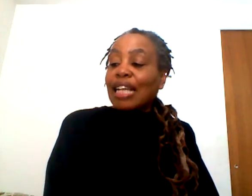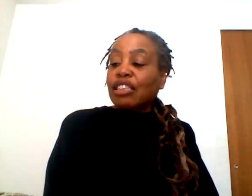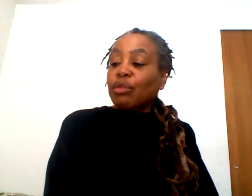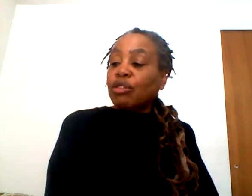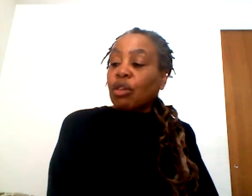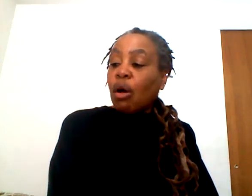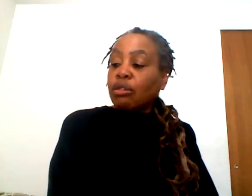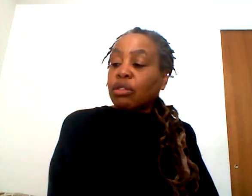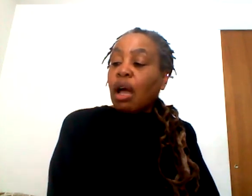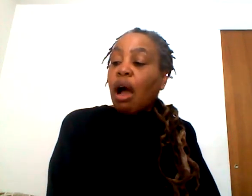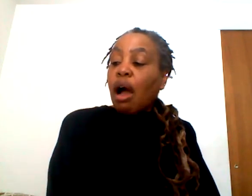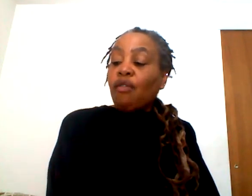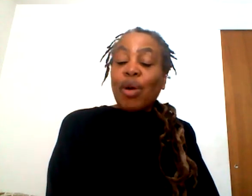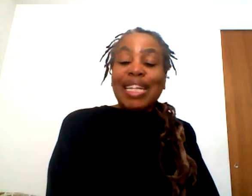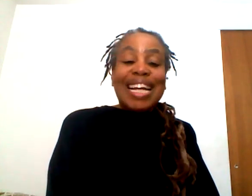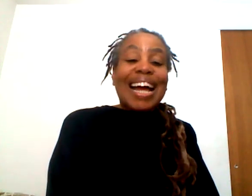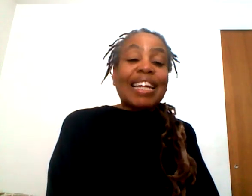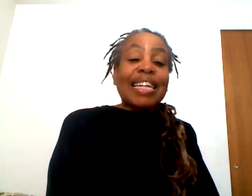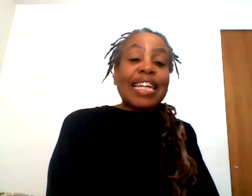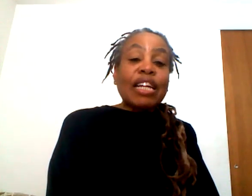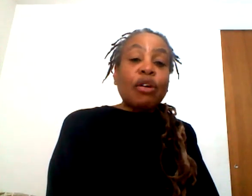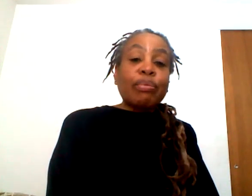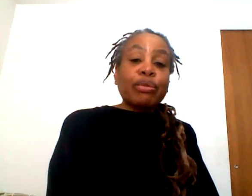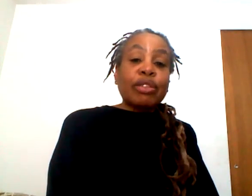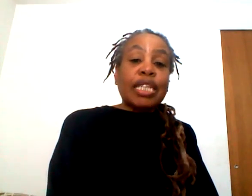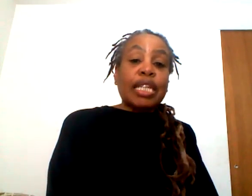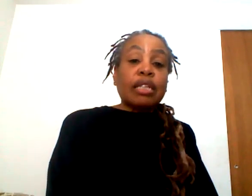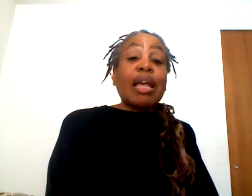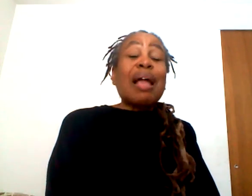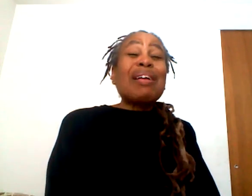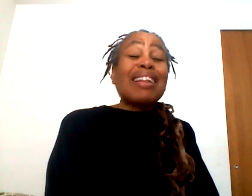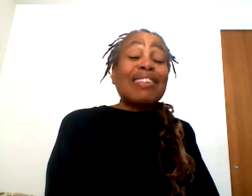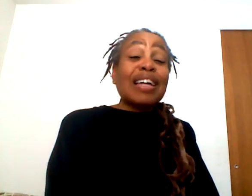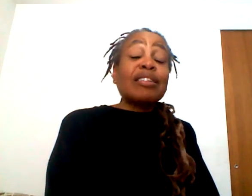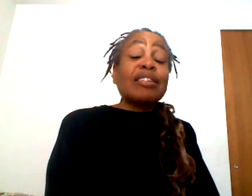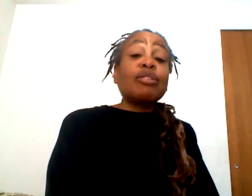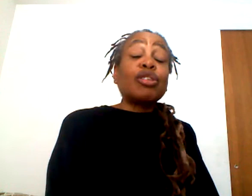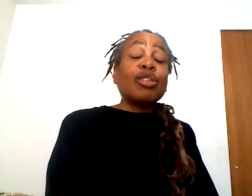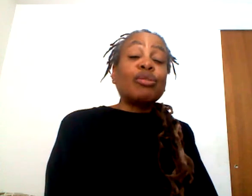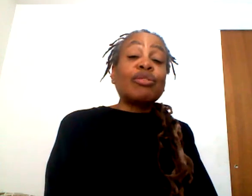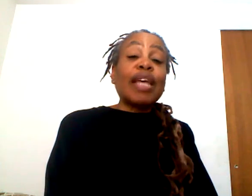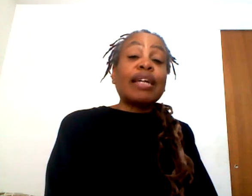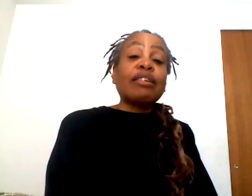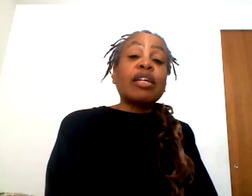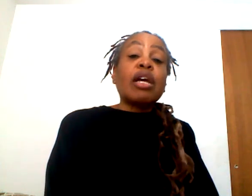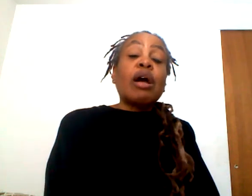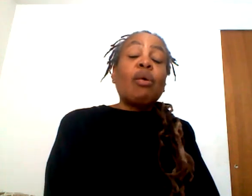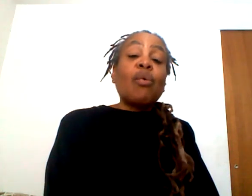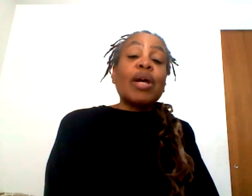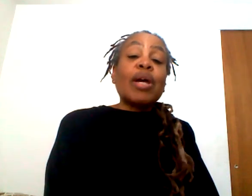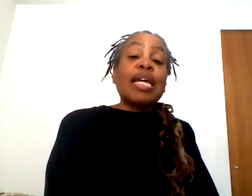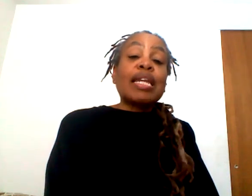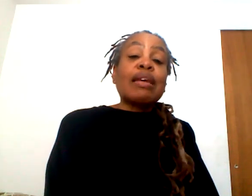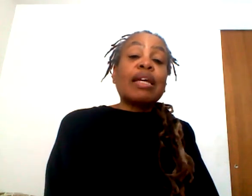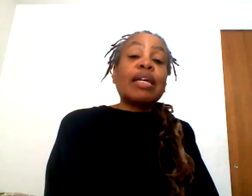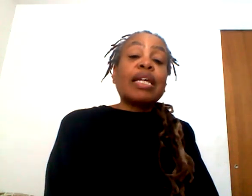a result of winning a legal proceedings. A lot of times you use that when in